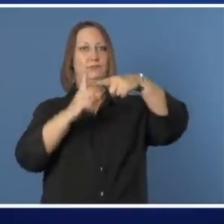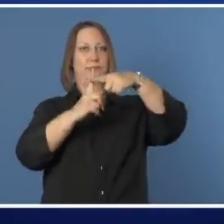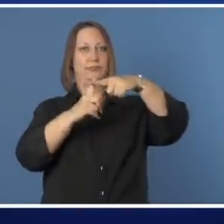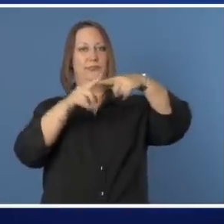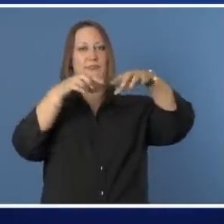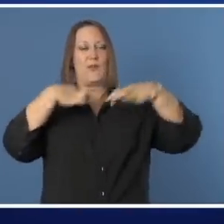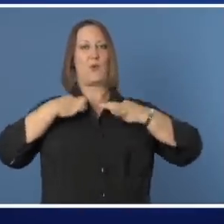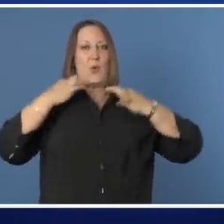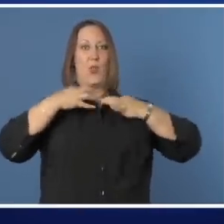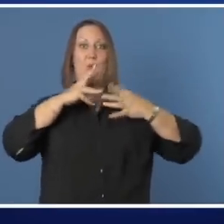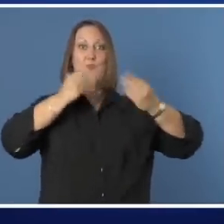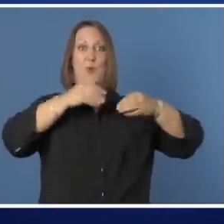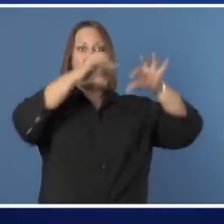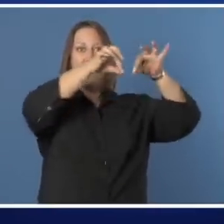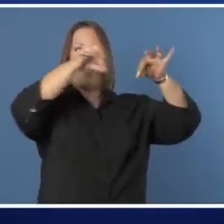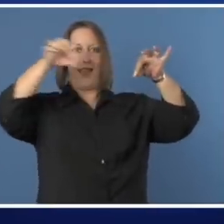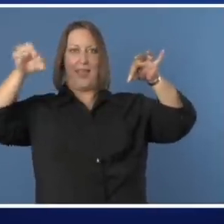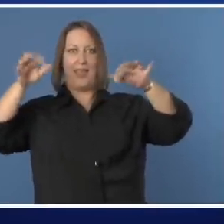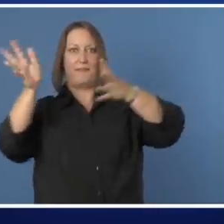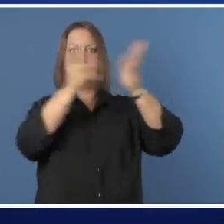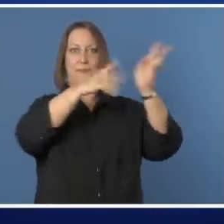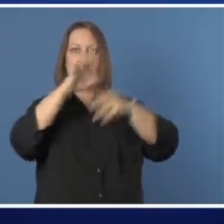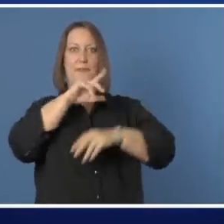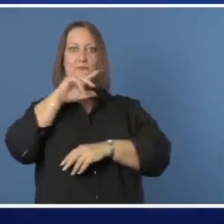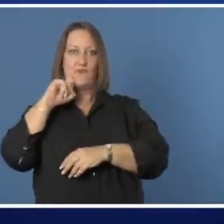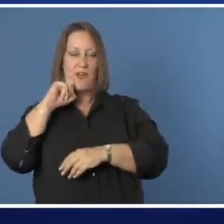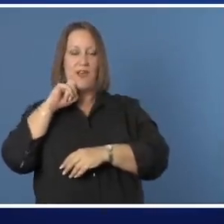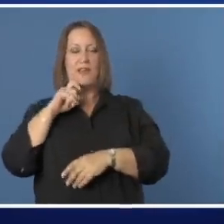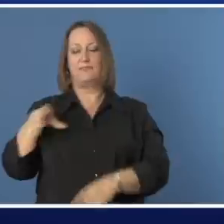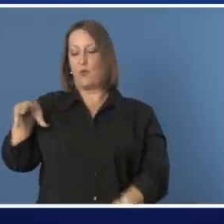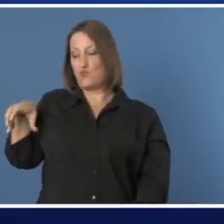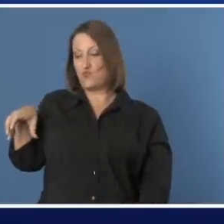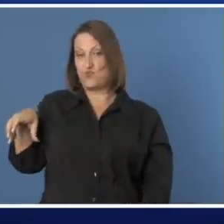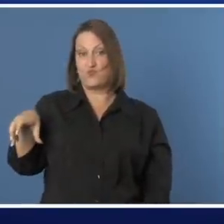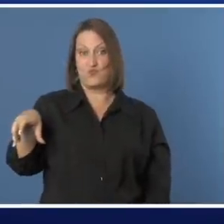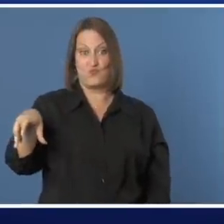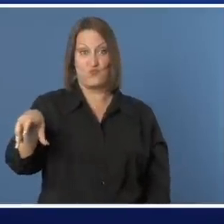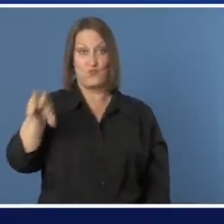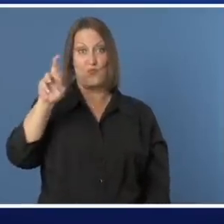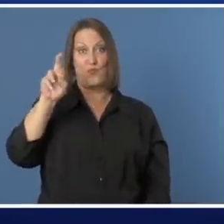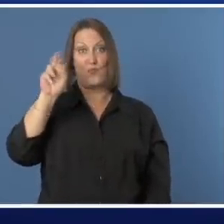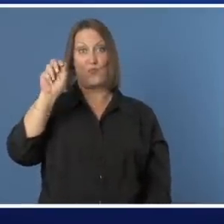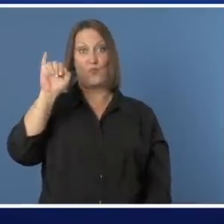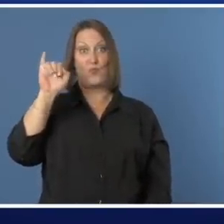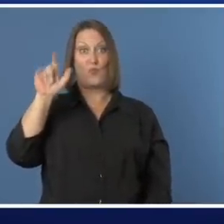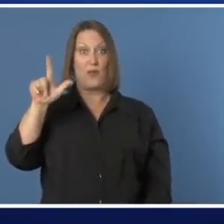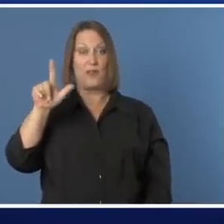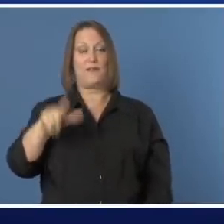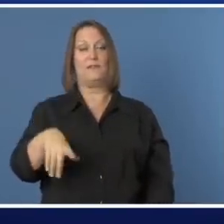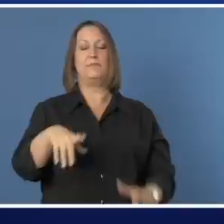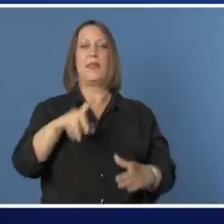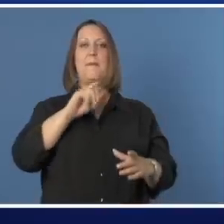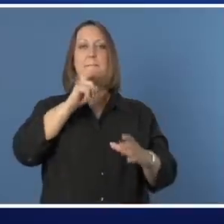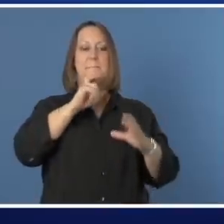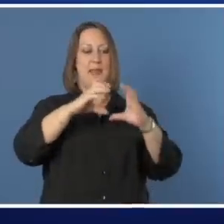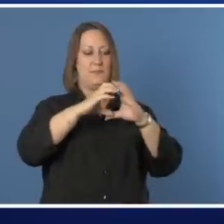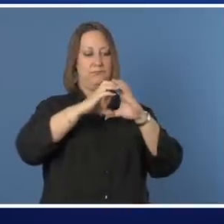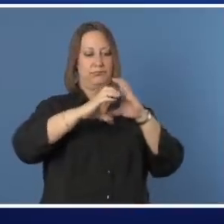rails, exposed sheds, or anything that is high and could conduct